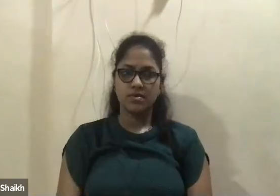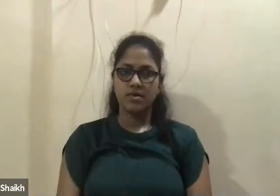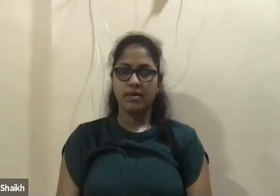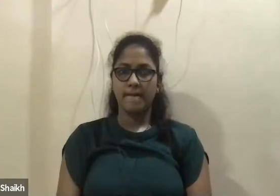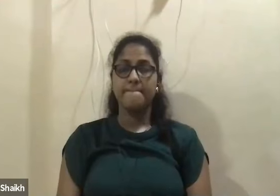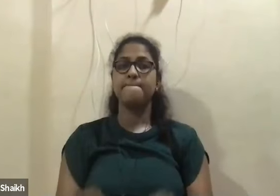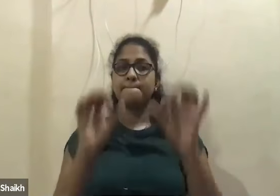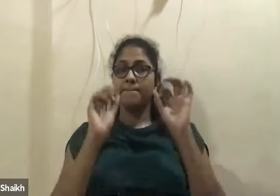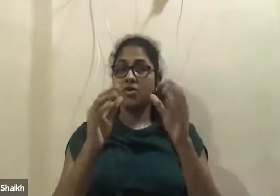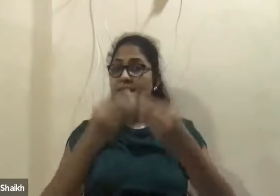Okay, any more questions?